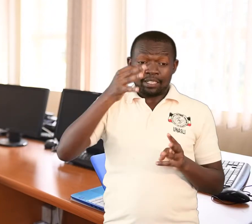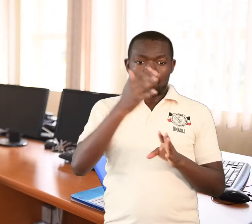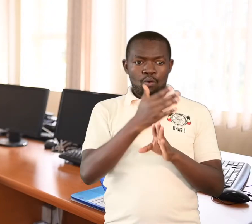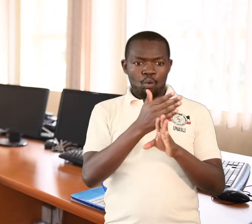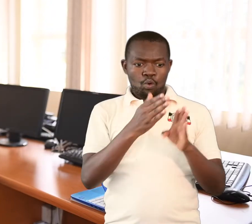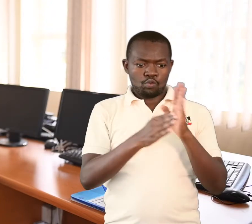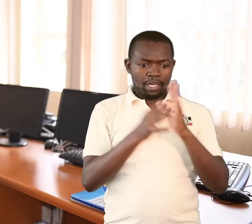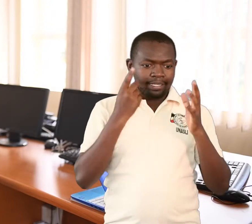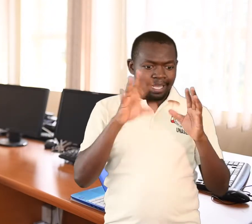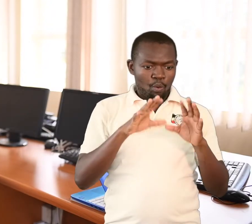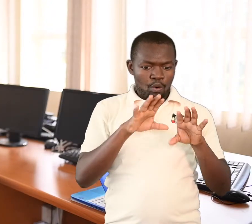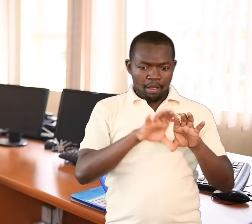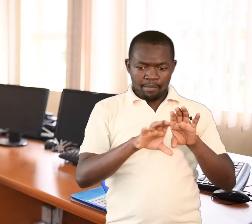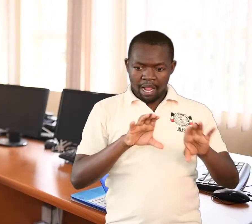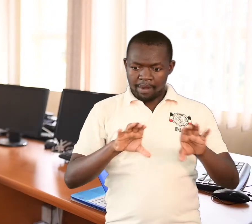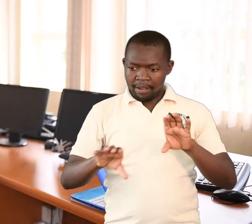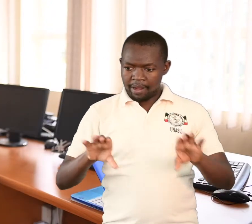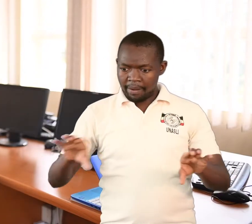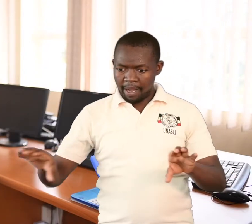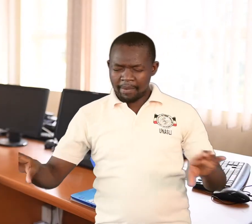assembly, what do I become?